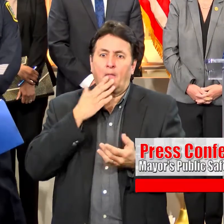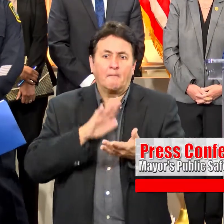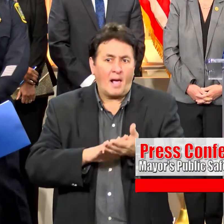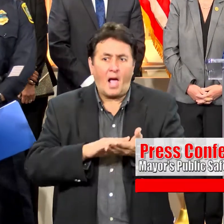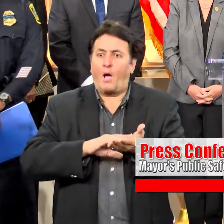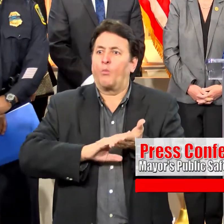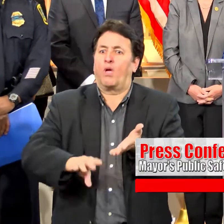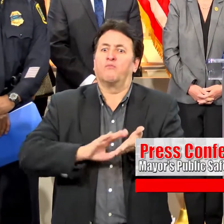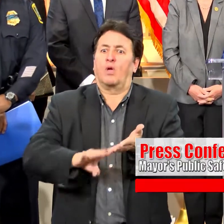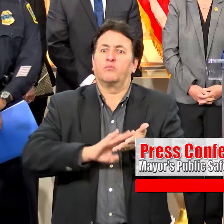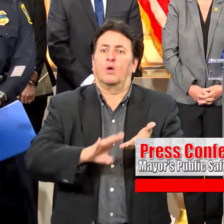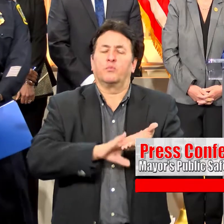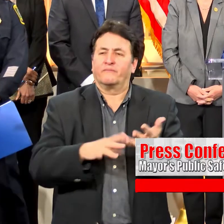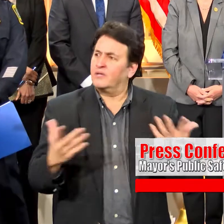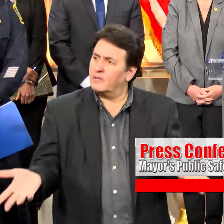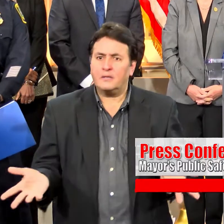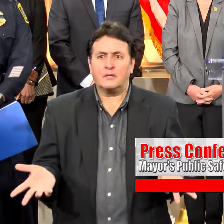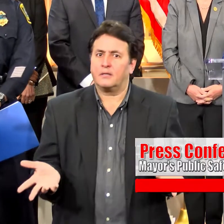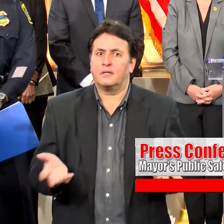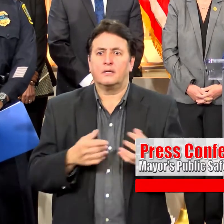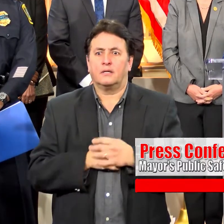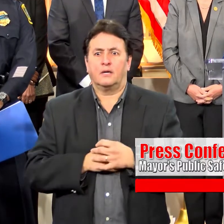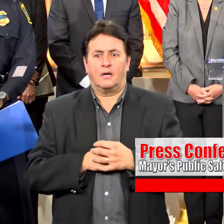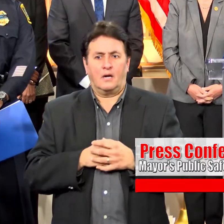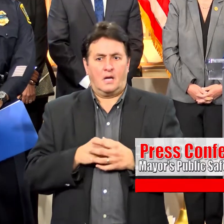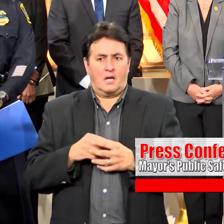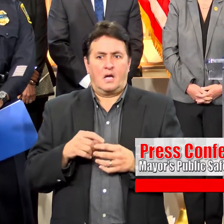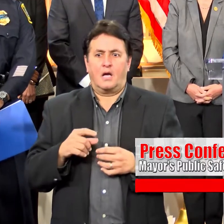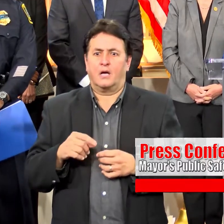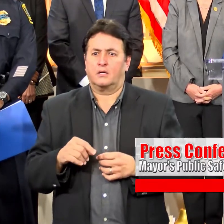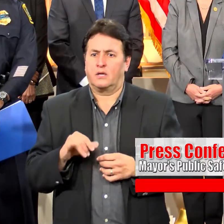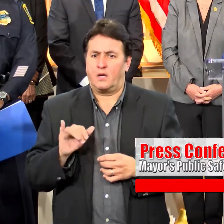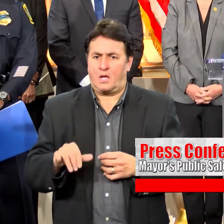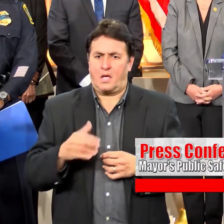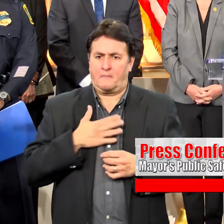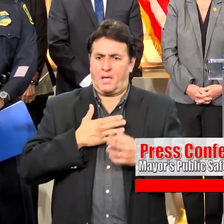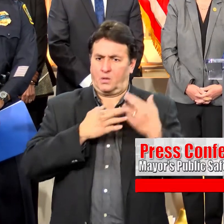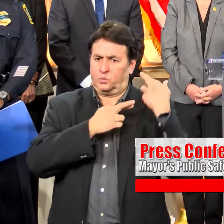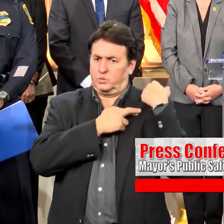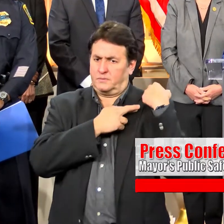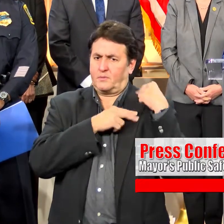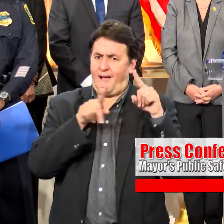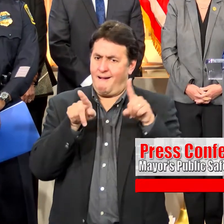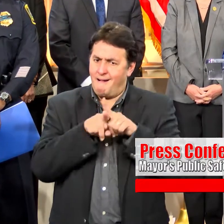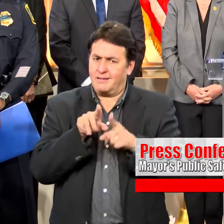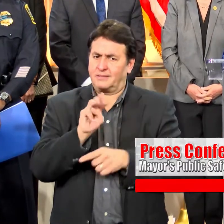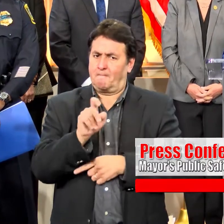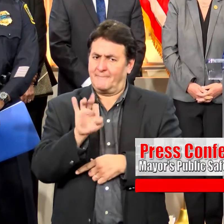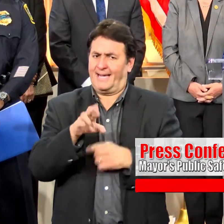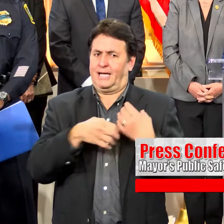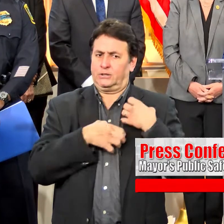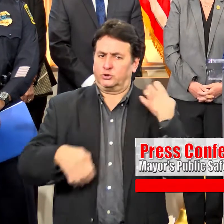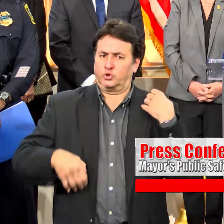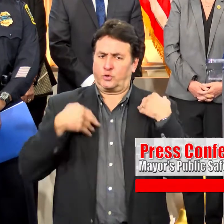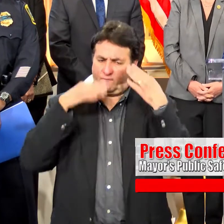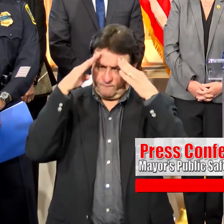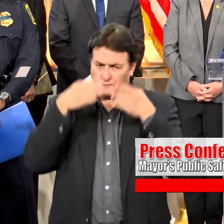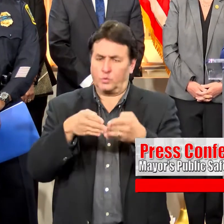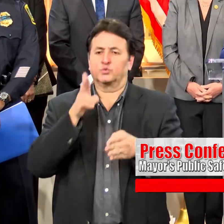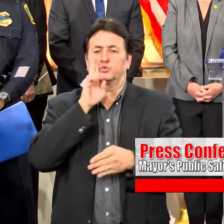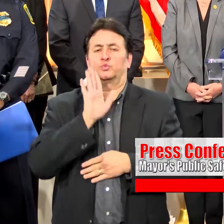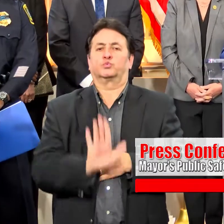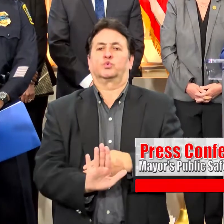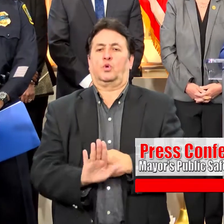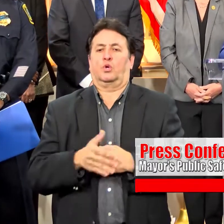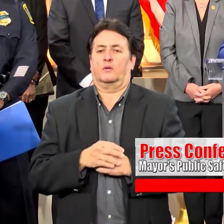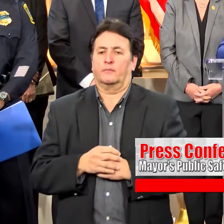however, it is my responsibility to focus on the city of Houston, even while we are dealing with a nationwide rise